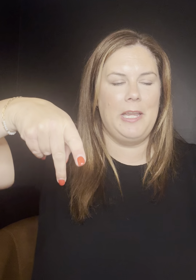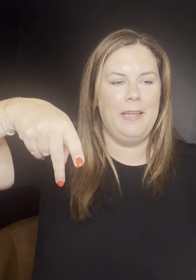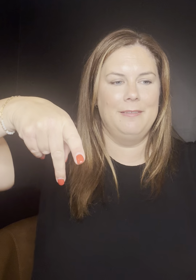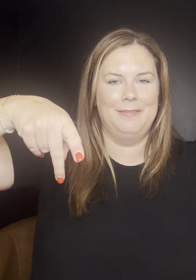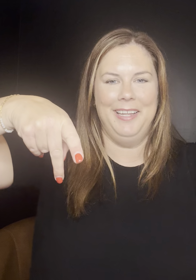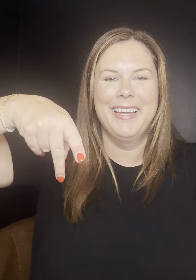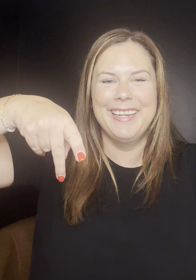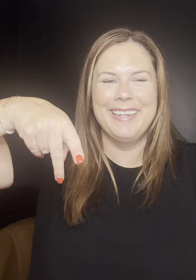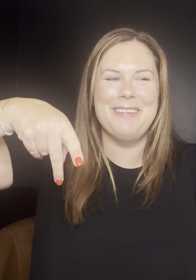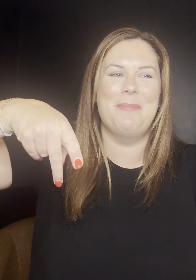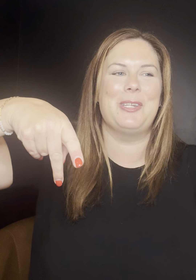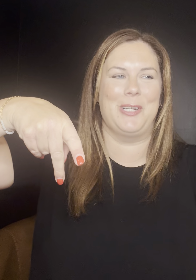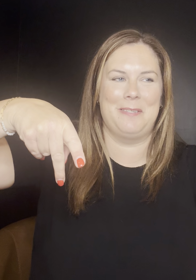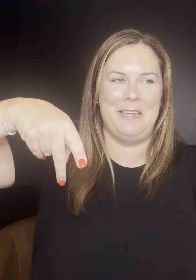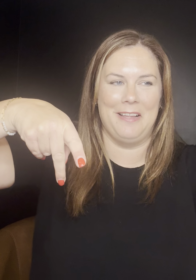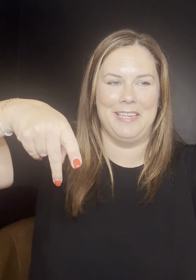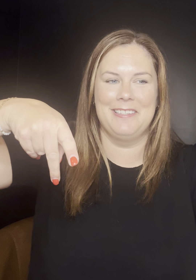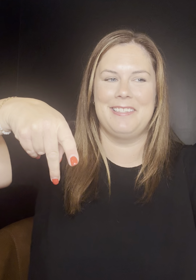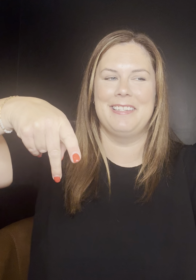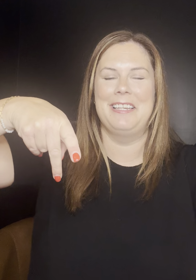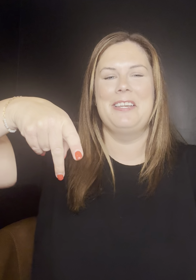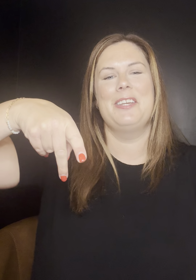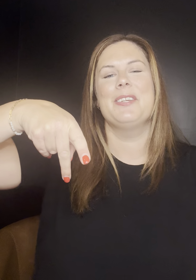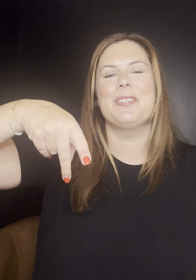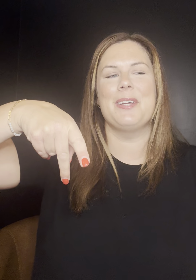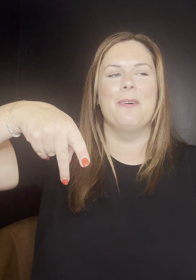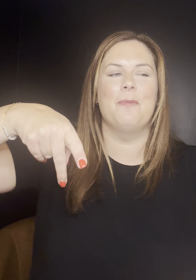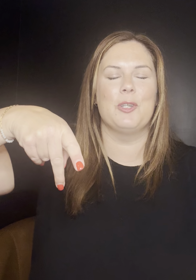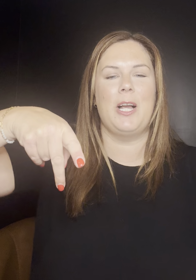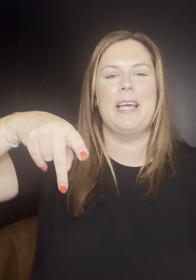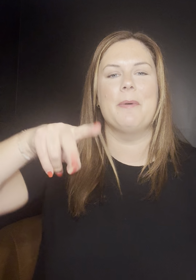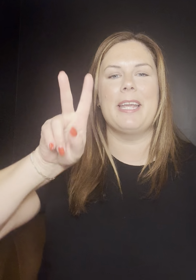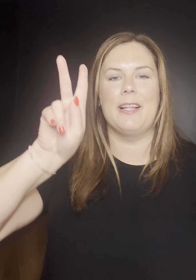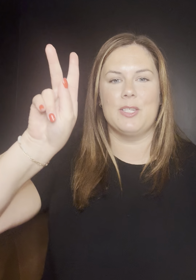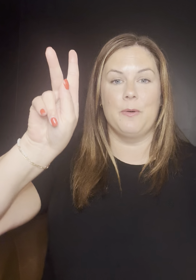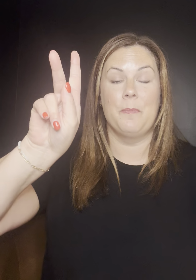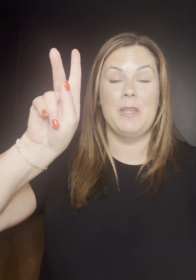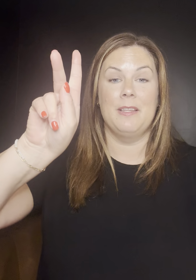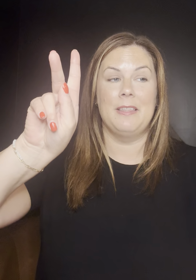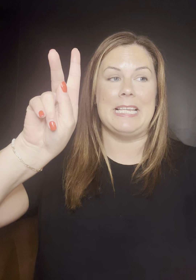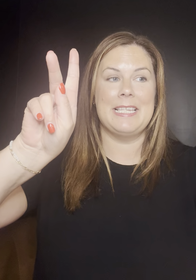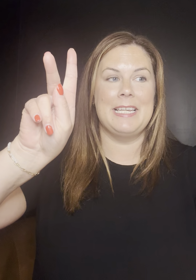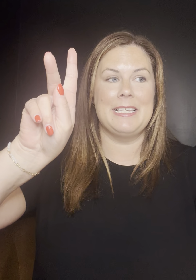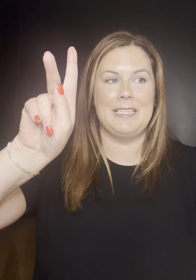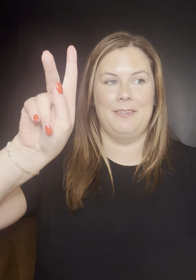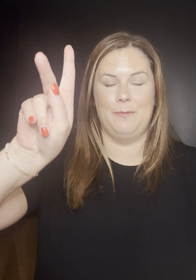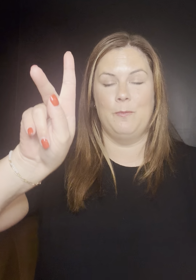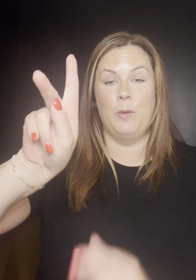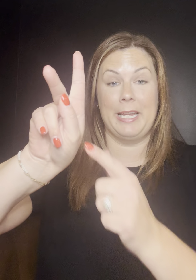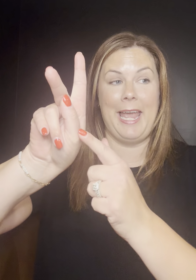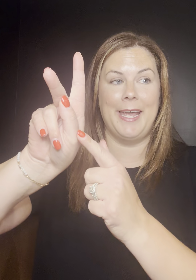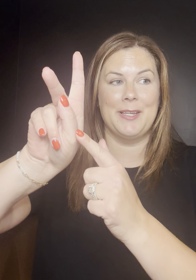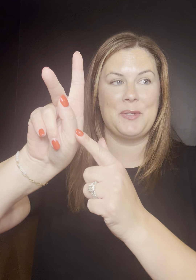funky, but trust me on this. So we'll try that one again. So this is what a K is,